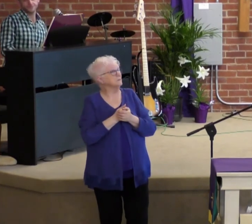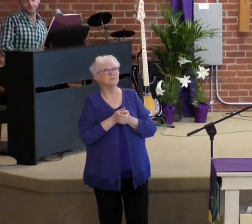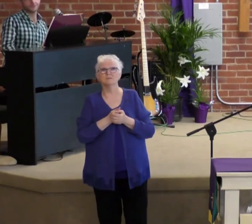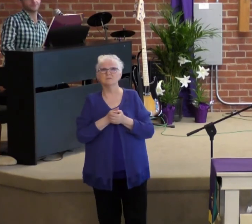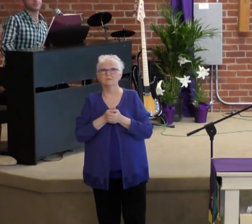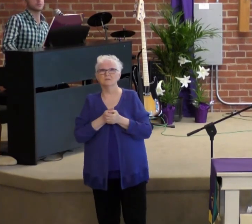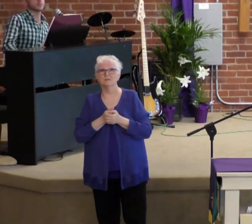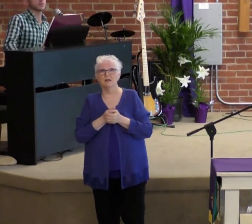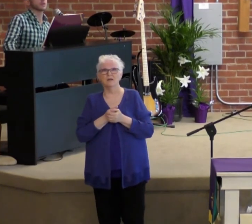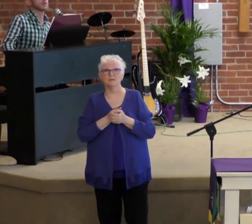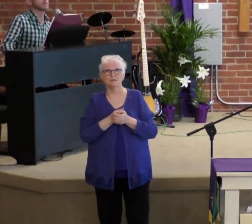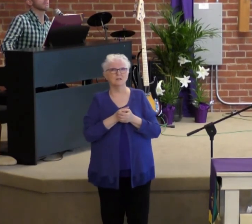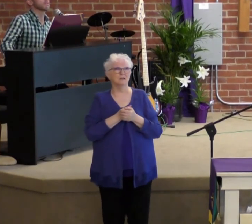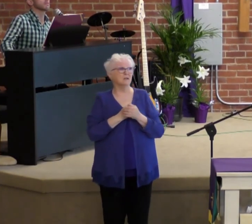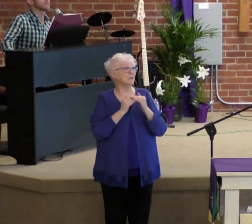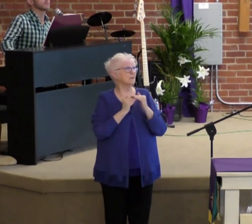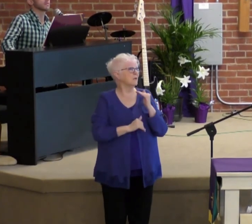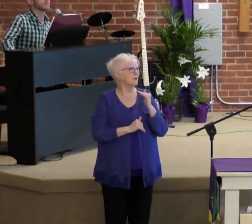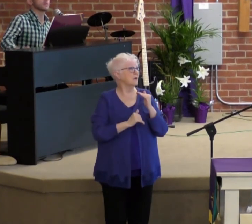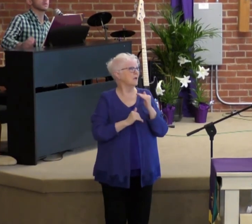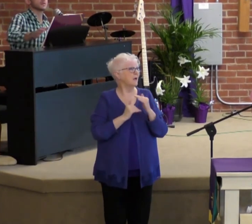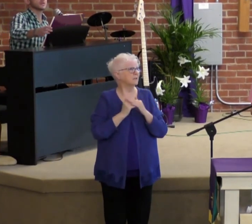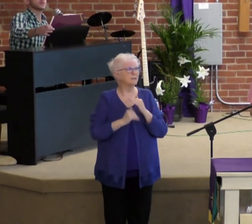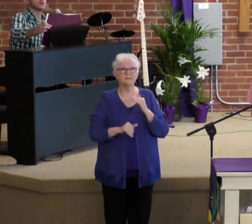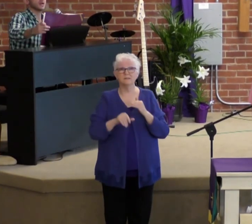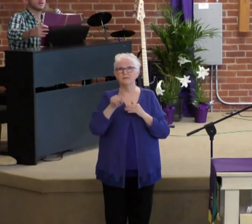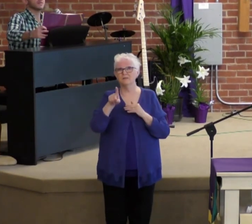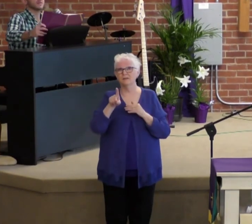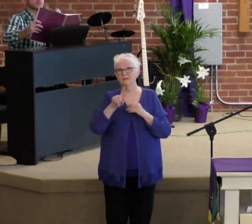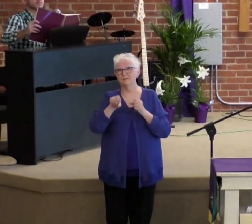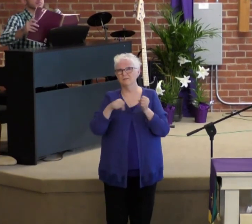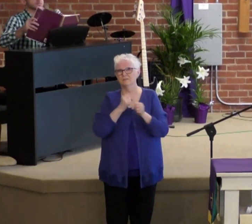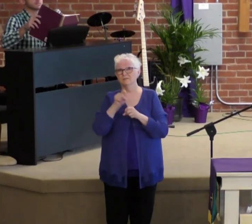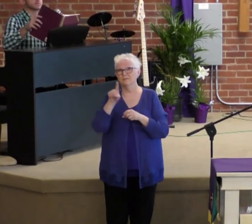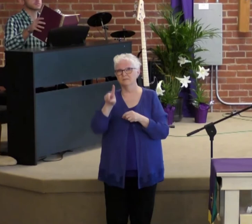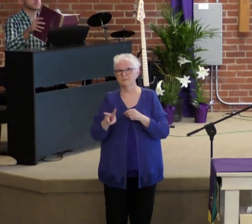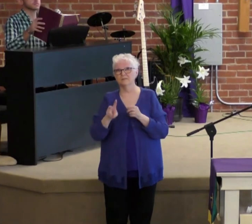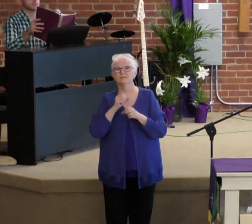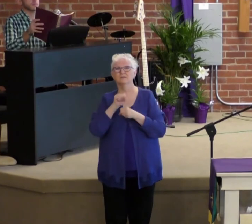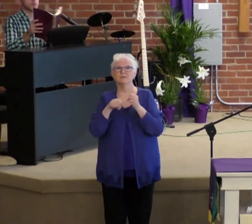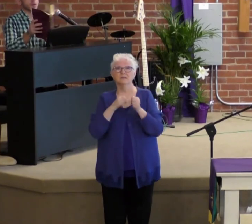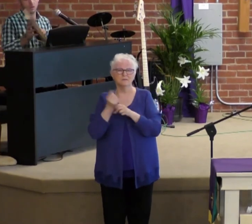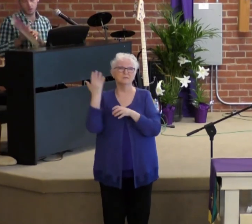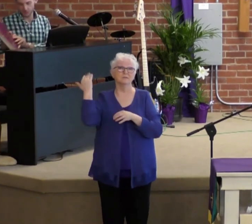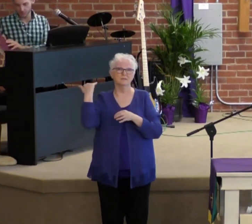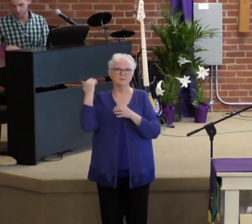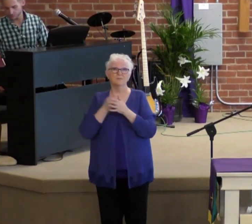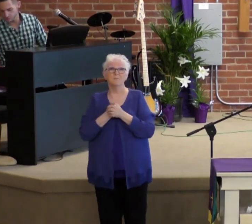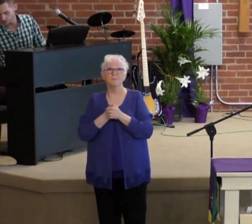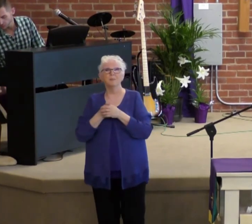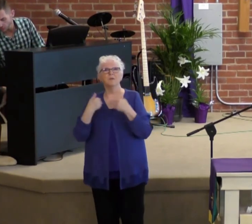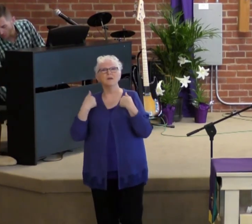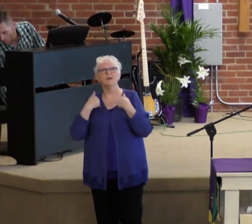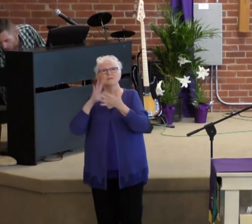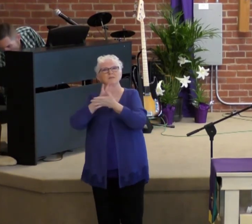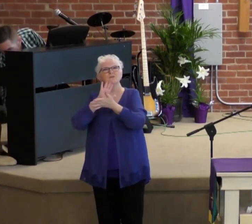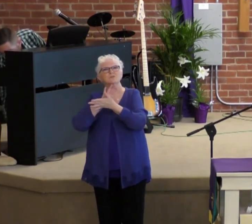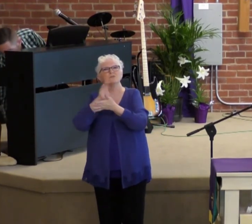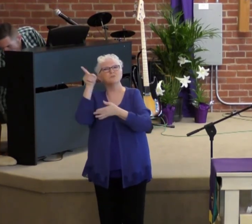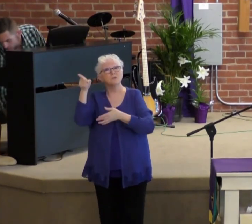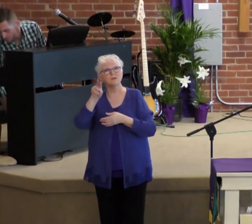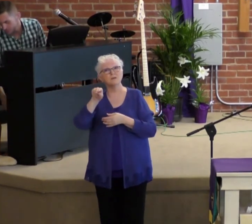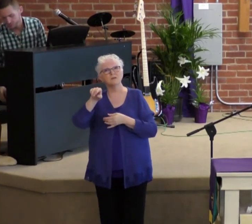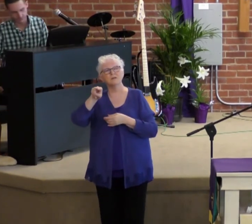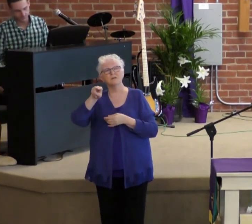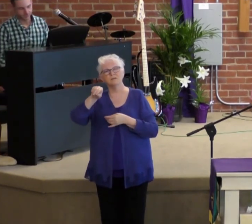that been? It's been about a year and a half, I guess. But we have a school there now, Shades of Grace